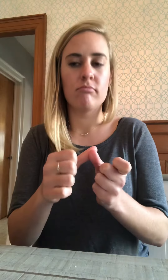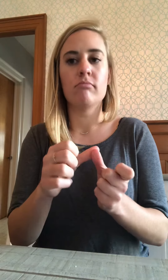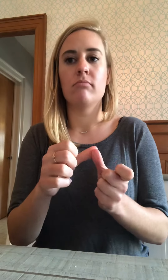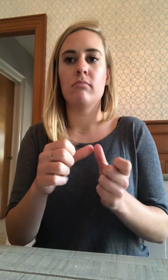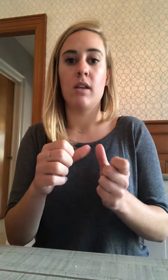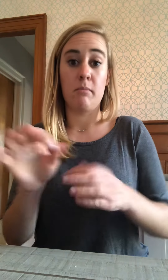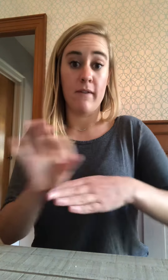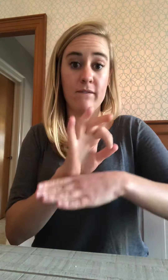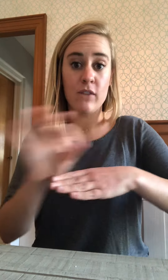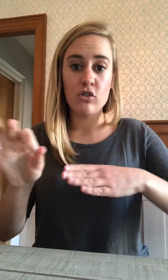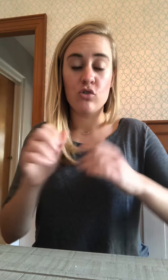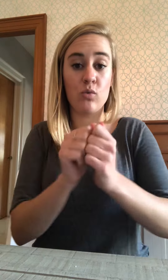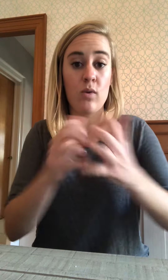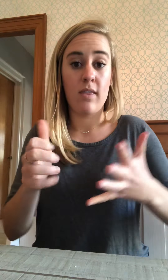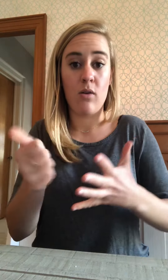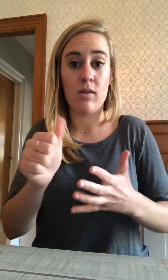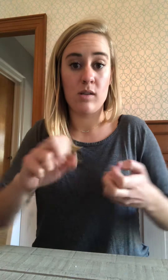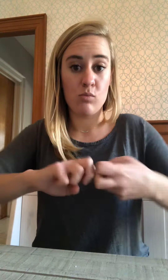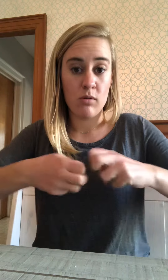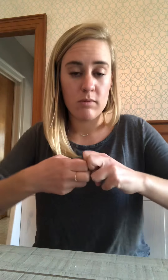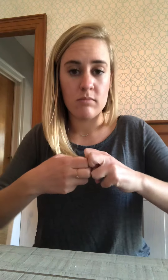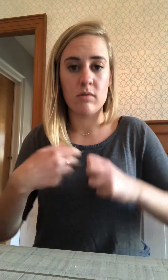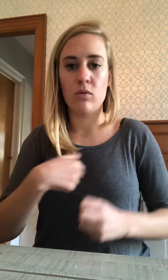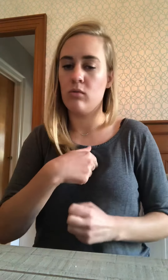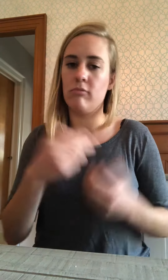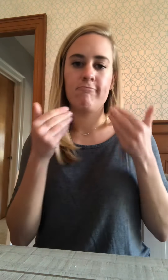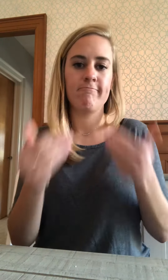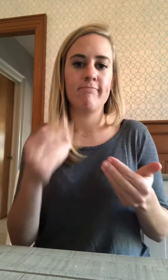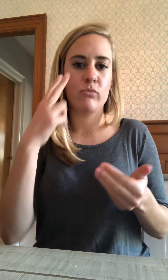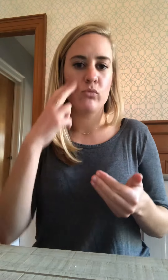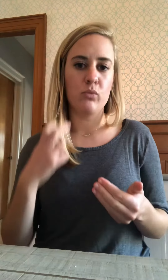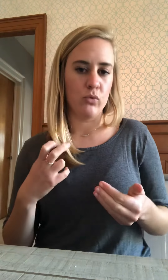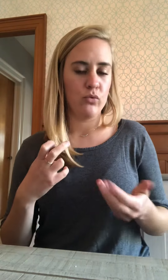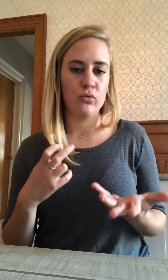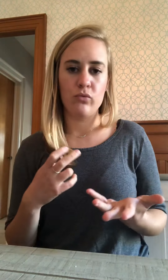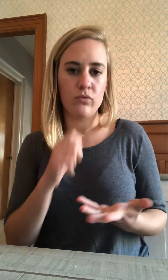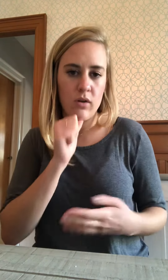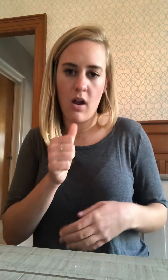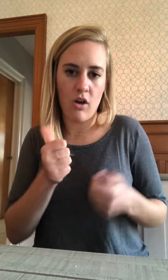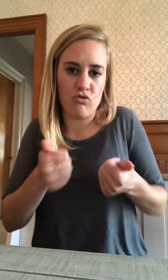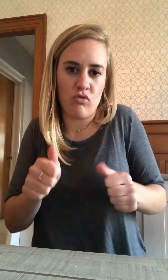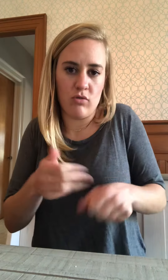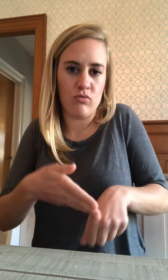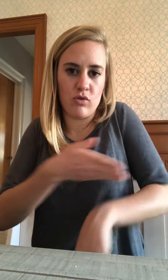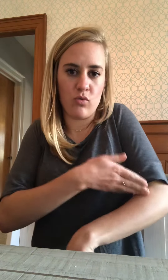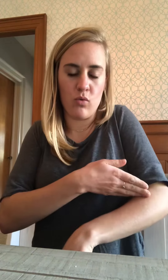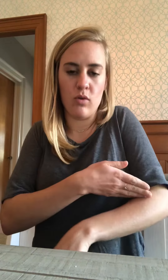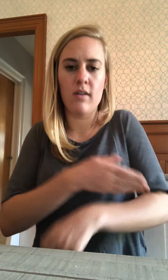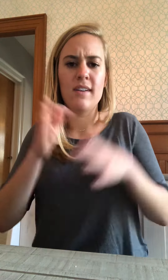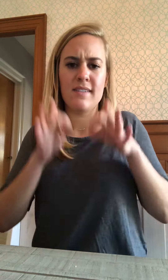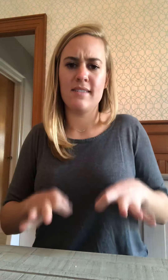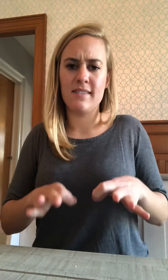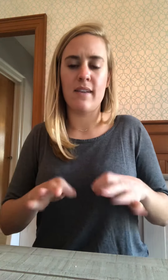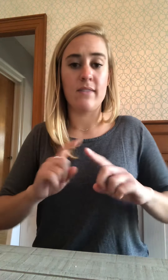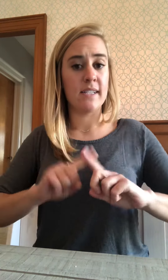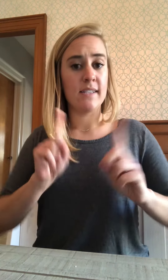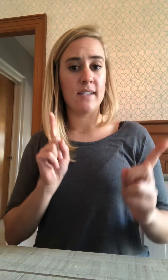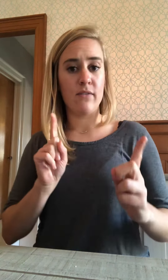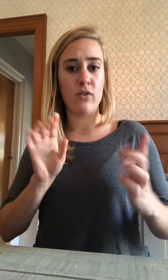or 7 years from now, we're going to remove it rather than restore it. That's certainly not the way we treatment plan under more conventional situations.